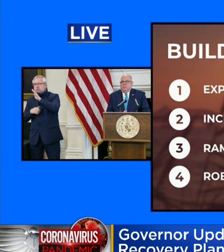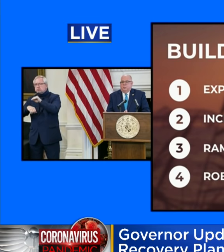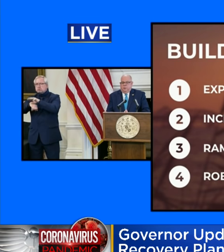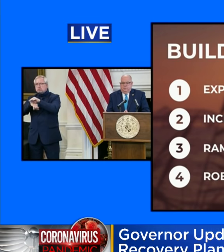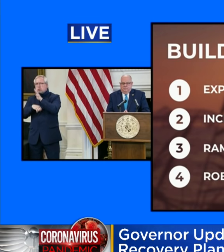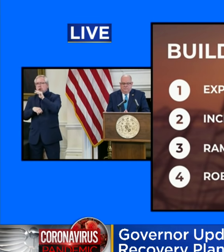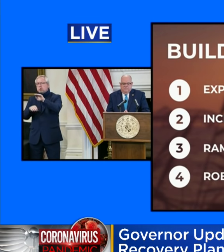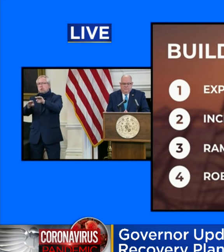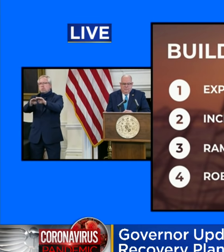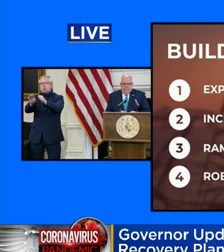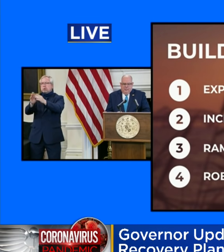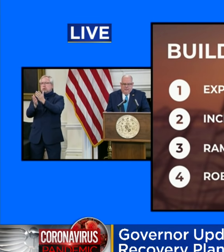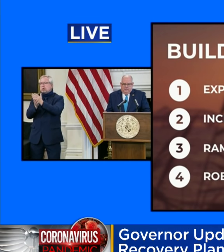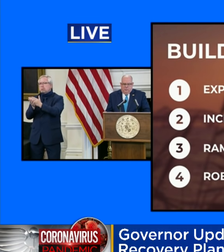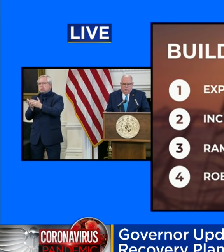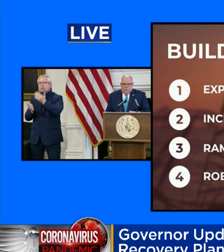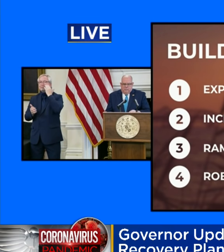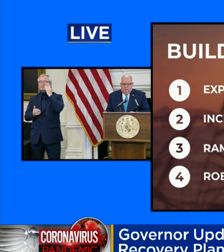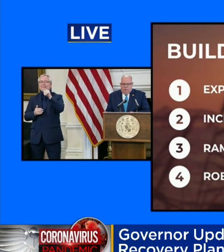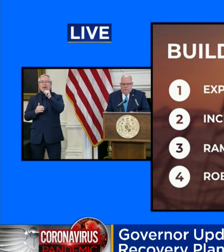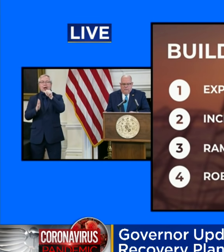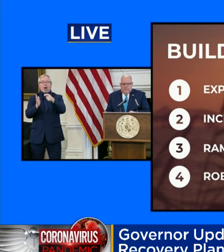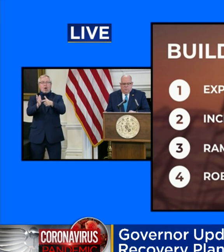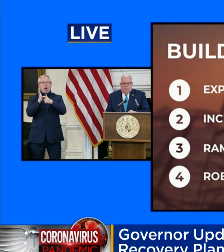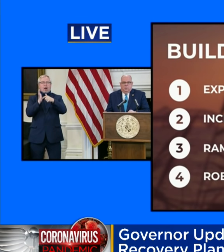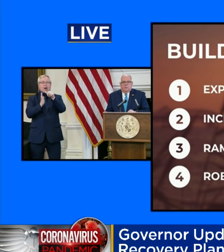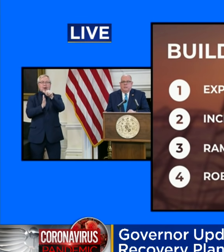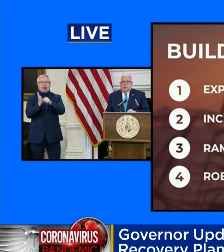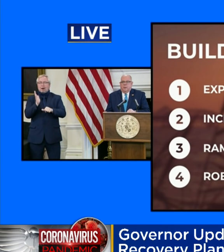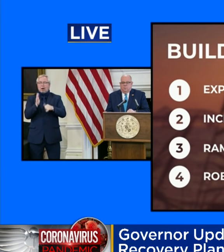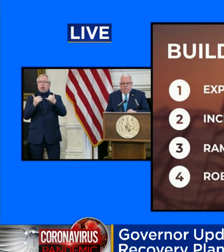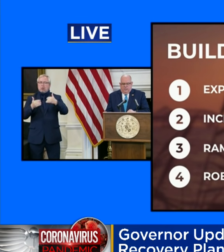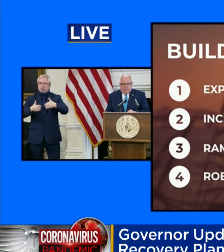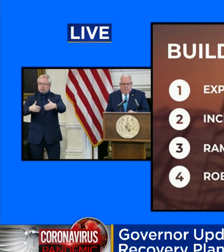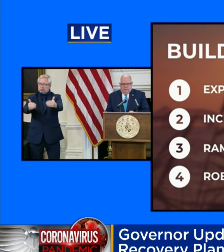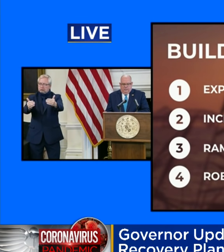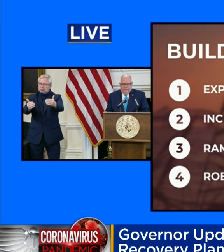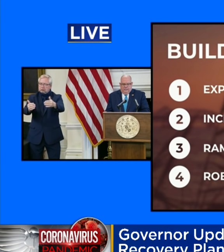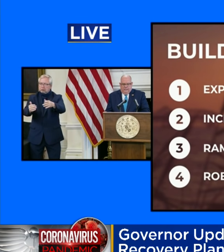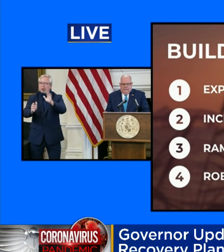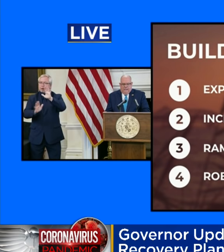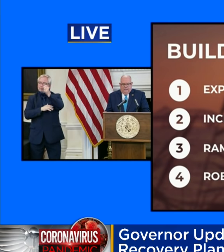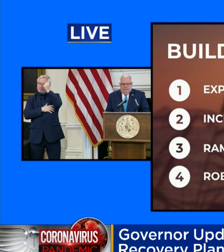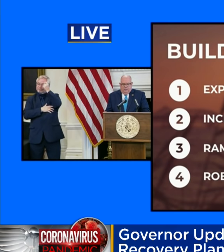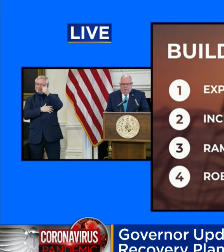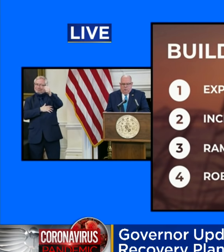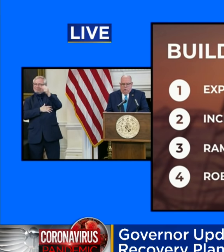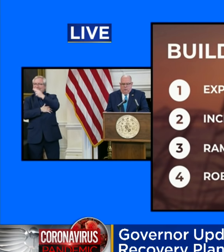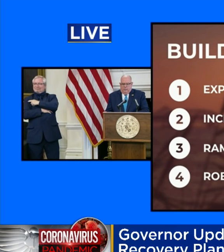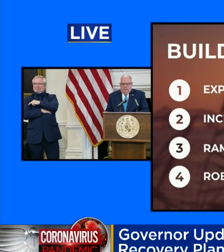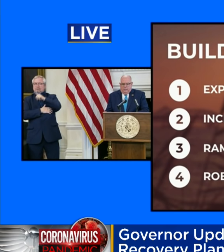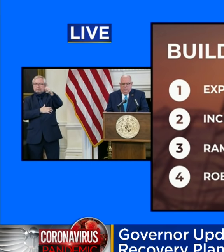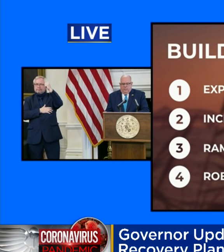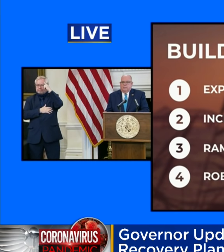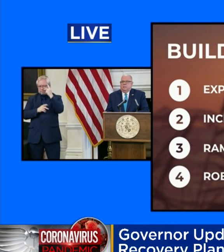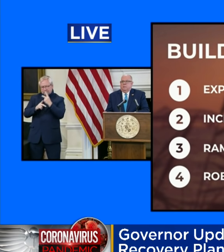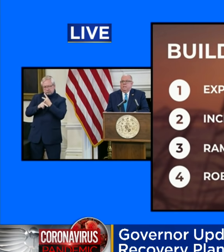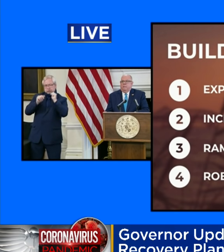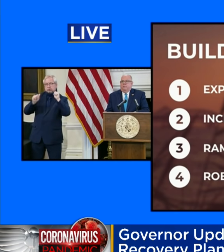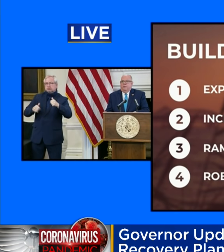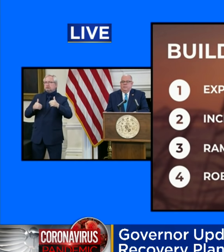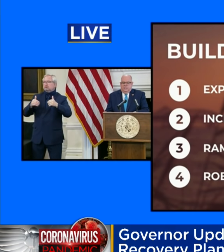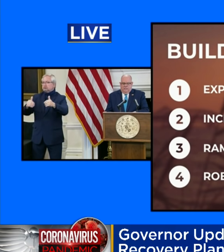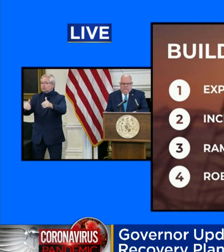to resume at the discretion of local hospitals and healthcare providers, and the broadening of the list